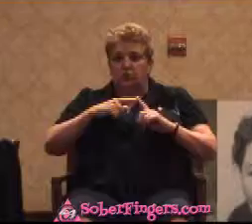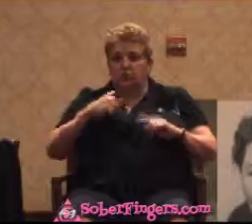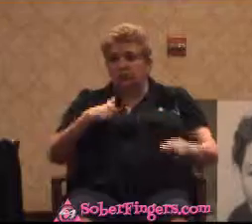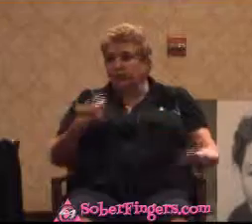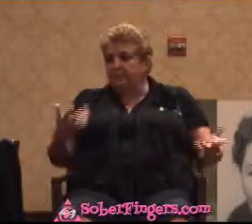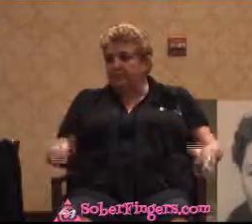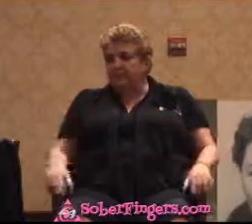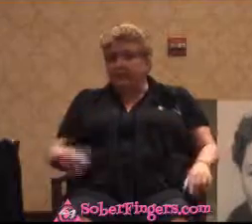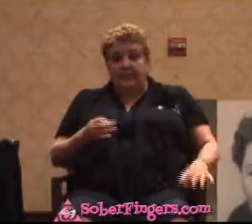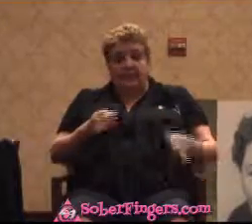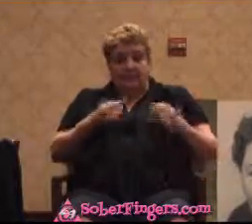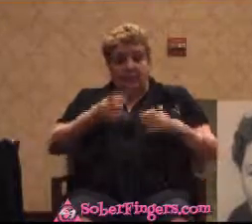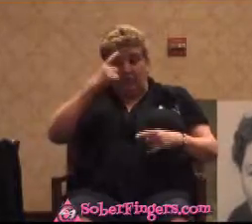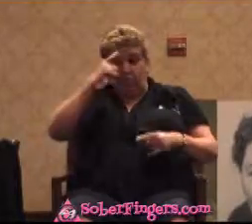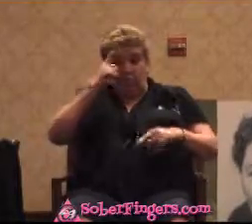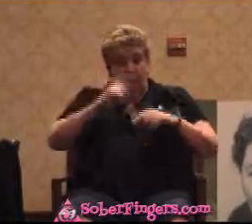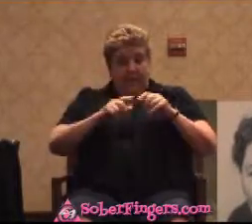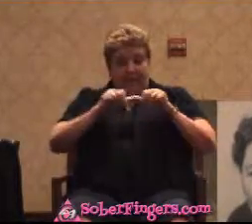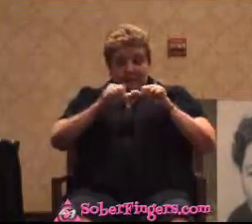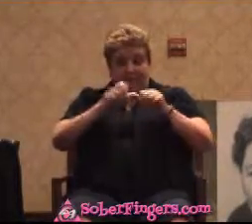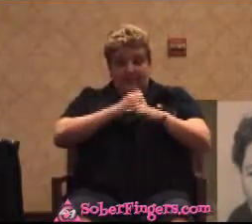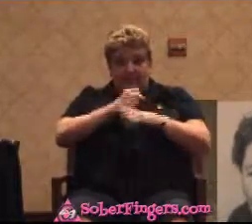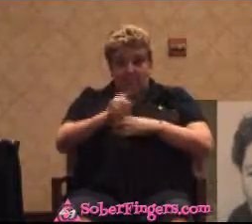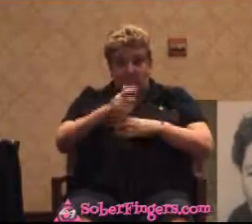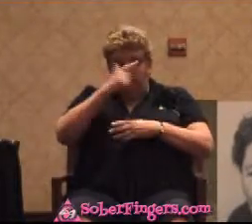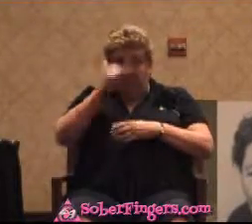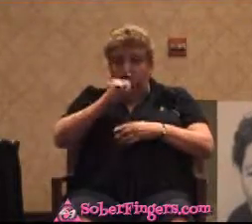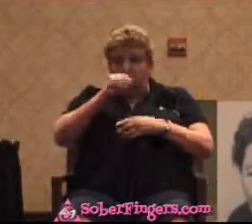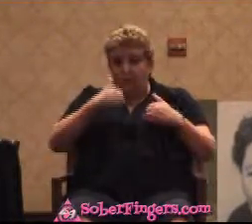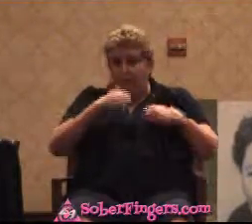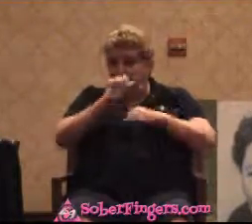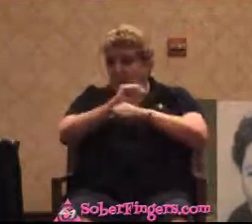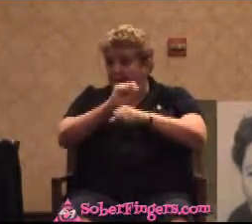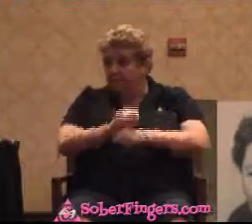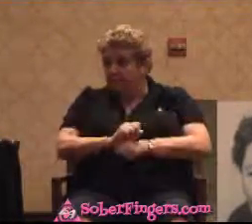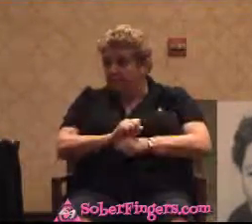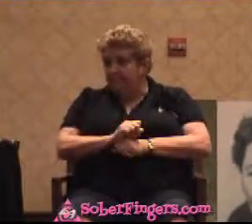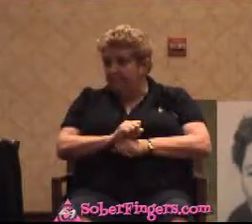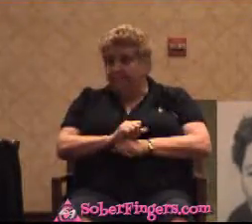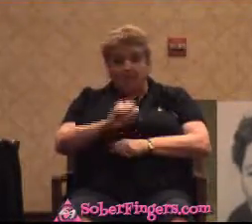If you think that you can't stay sober because you don't have a job. I didn't have a job.